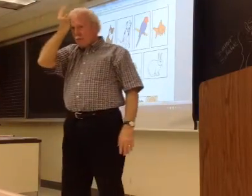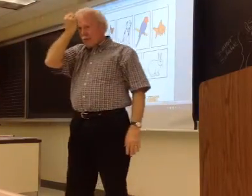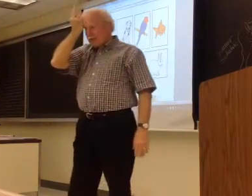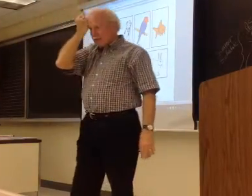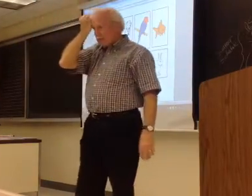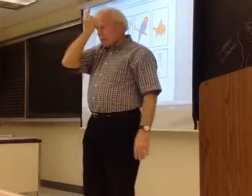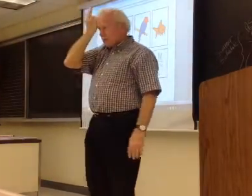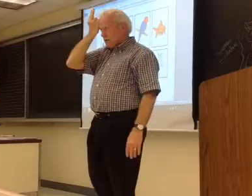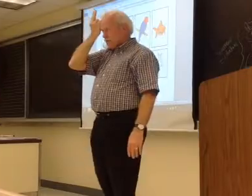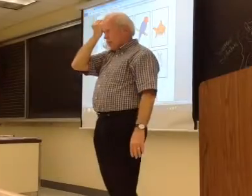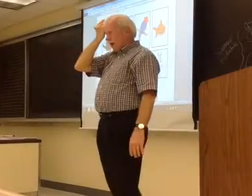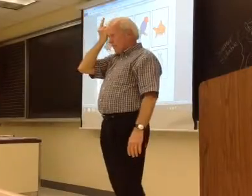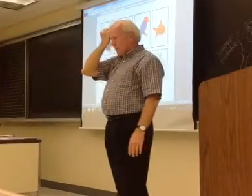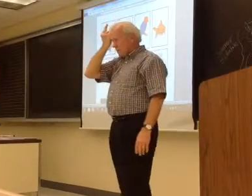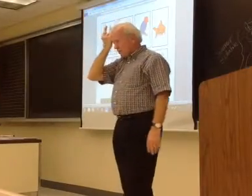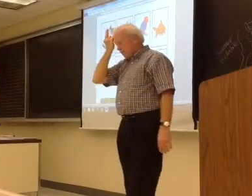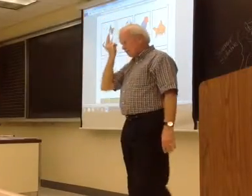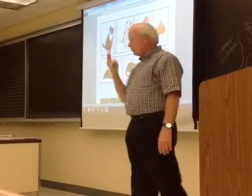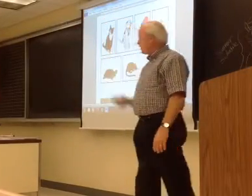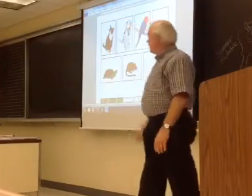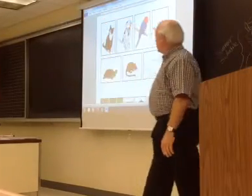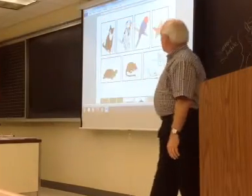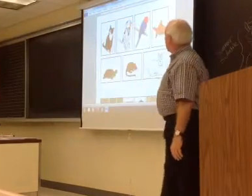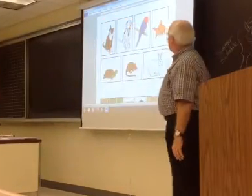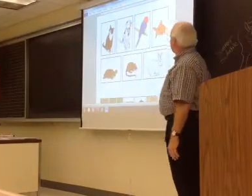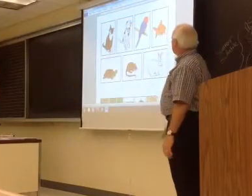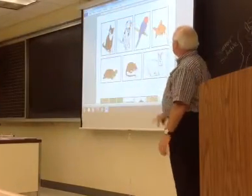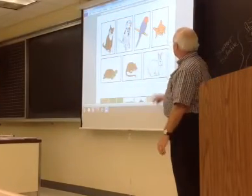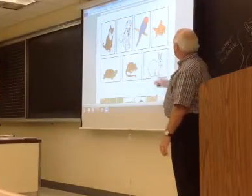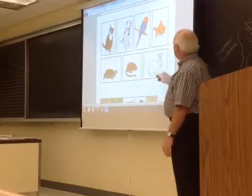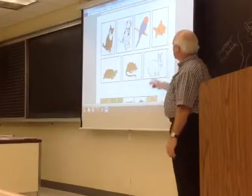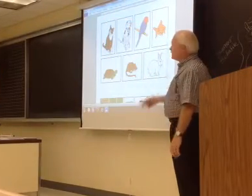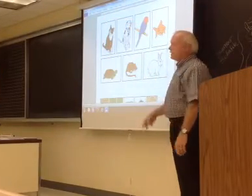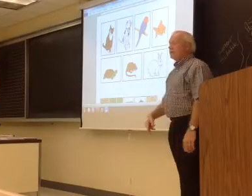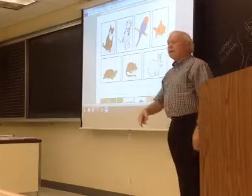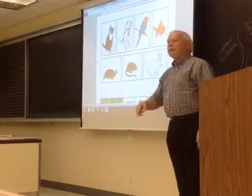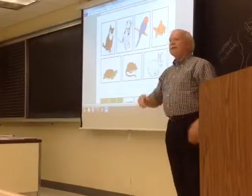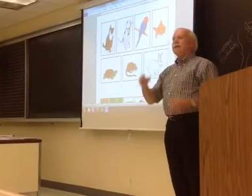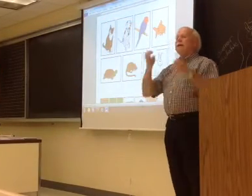rabbit. Rabbit. Pretty soon we'll be seeing the